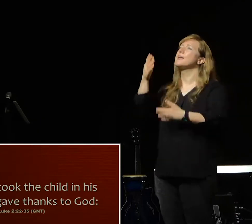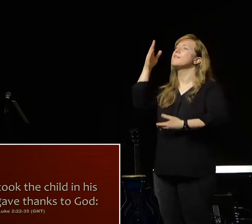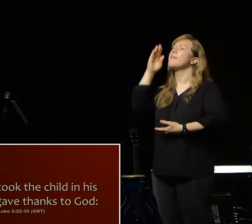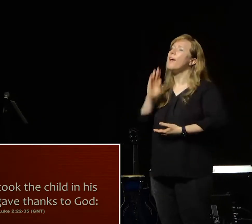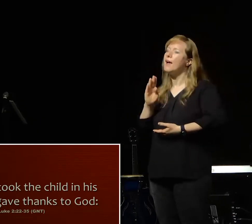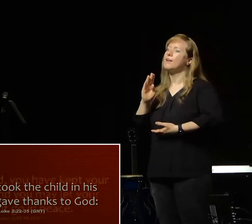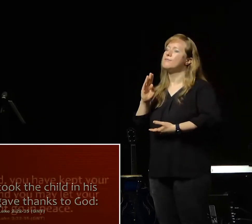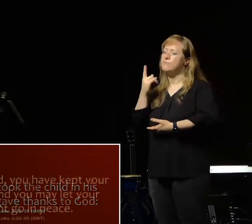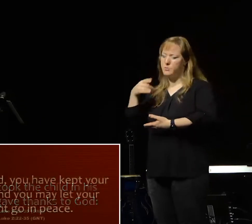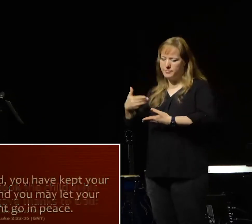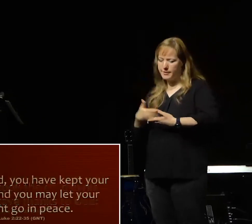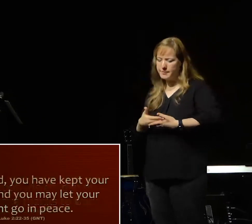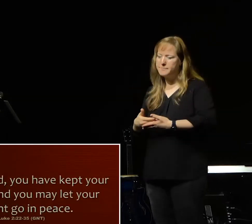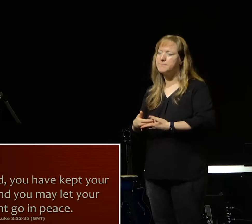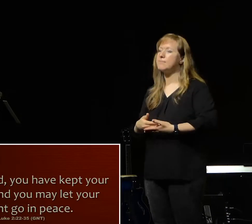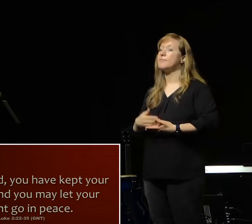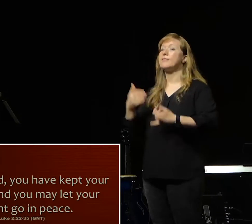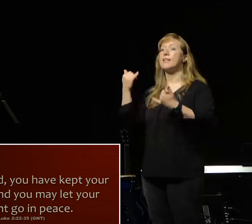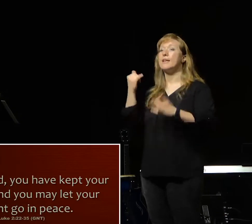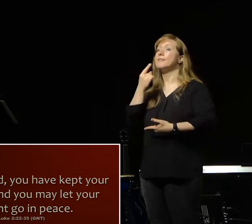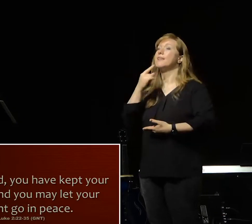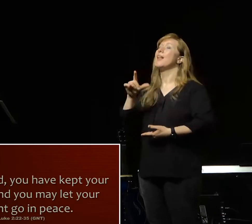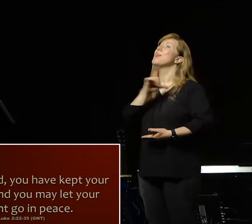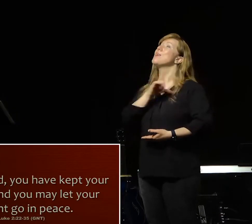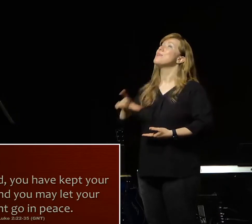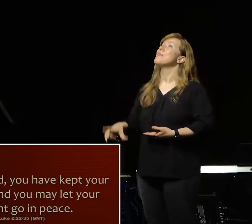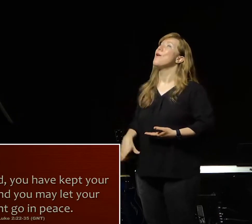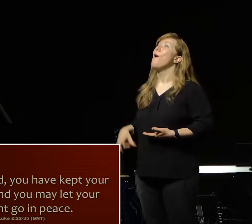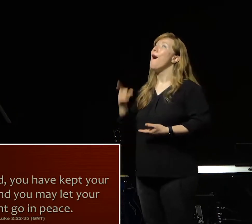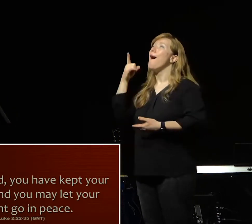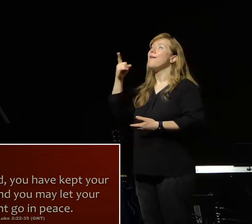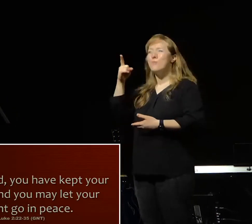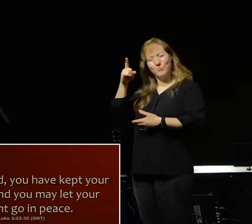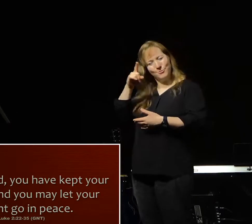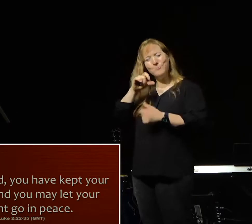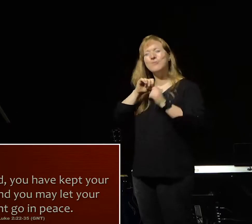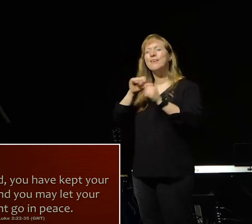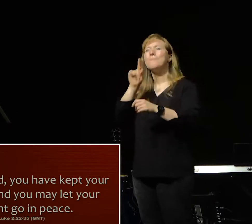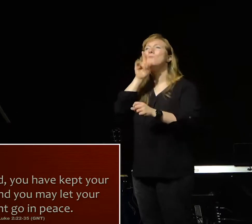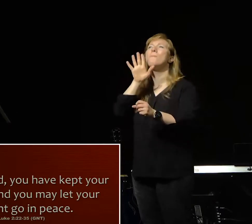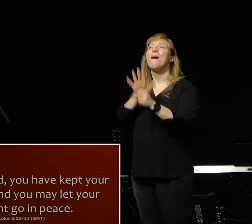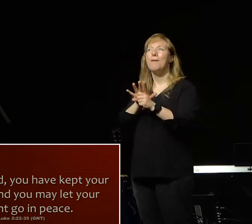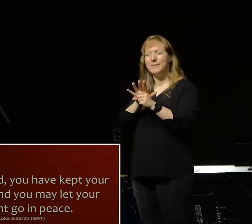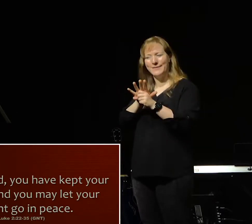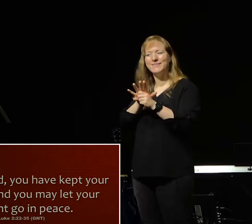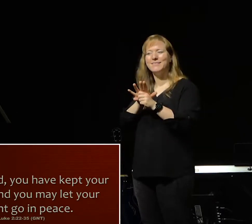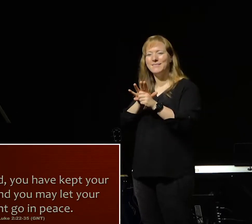God. And he said this, "Now, Lord, you have kept your promise." What was that promise?